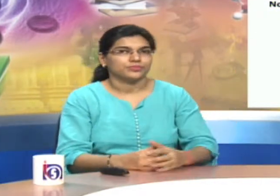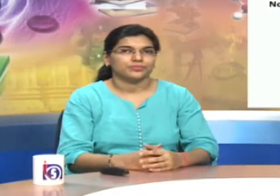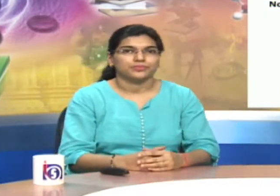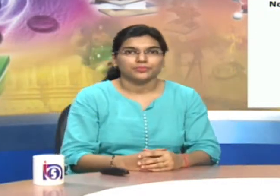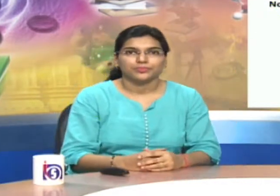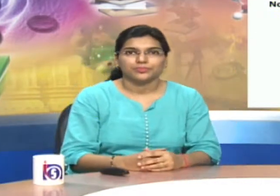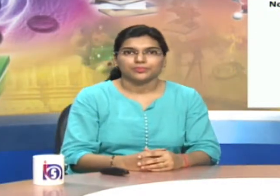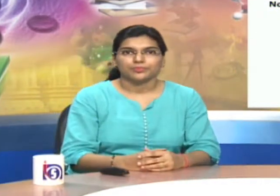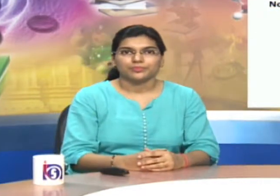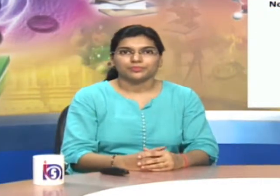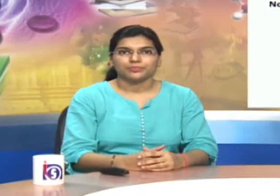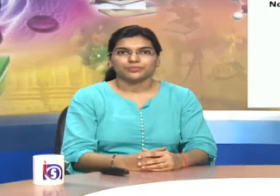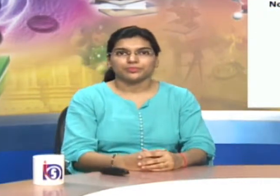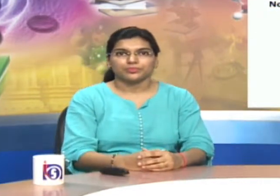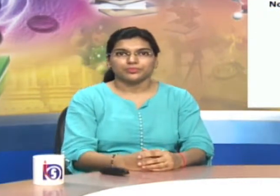you can see on the screen,